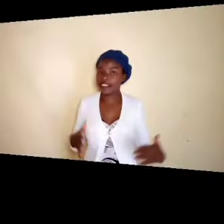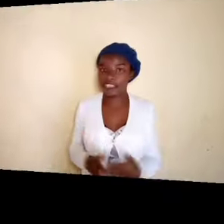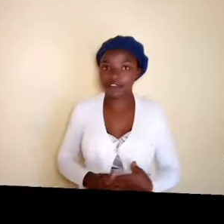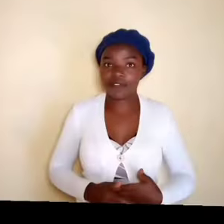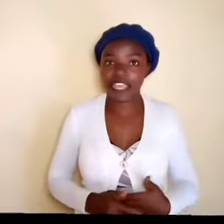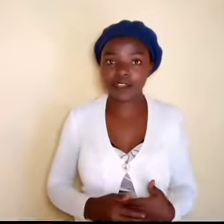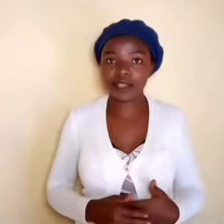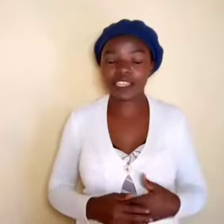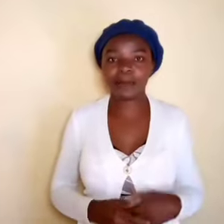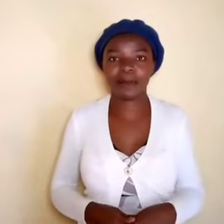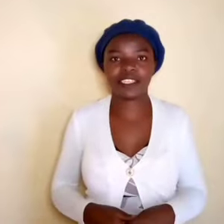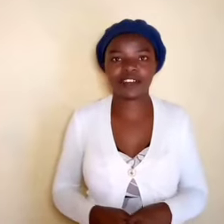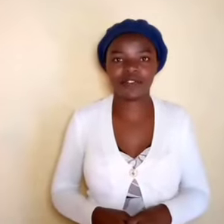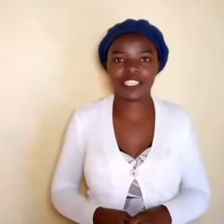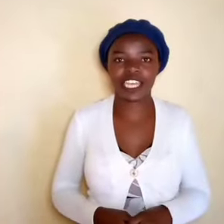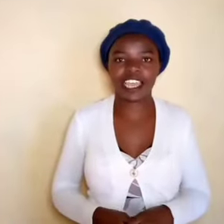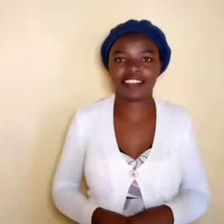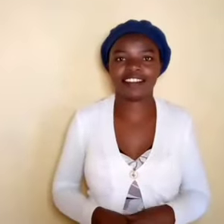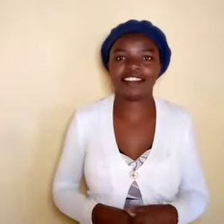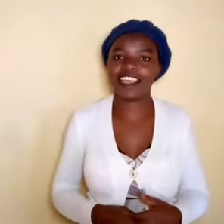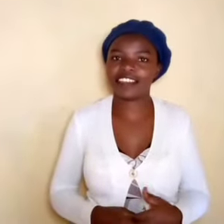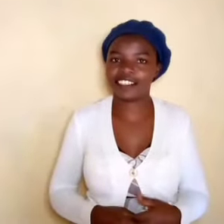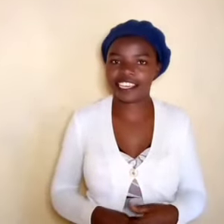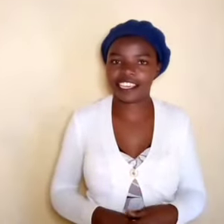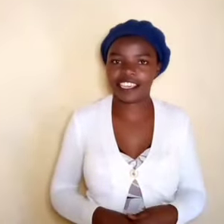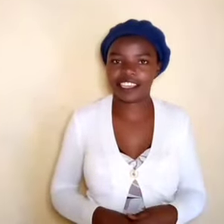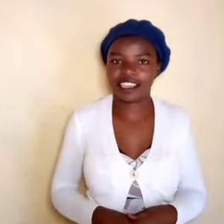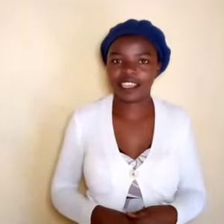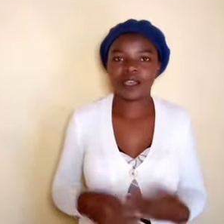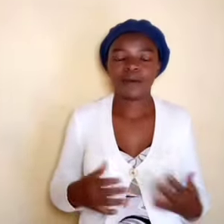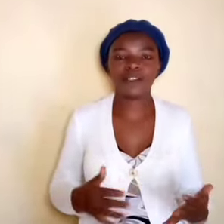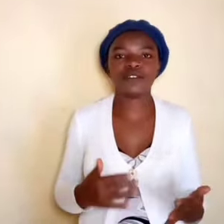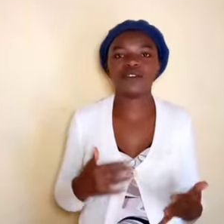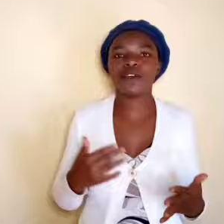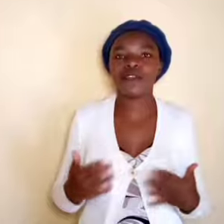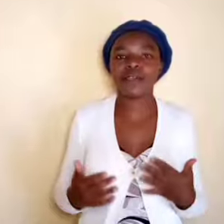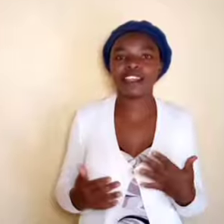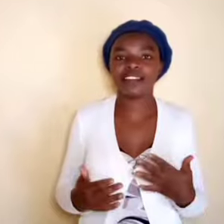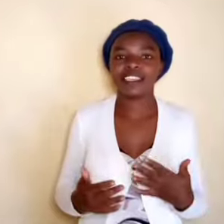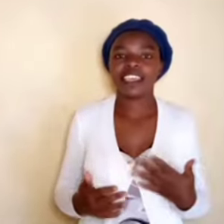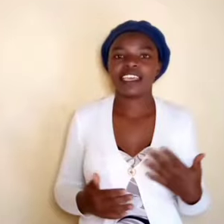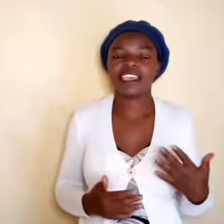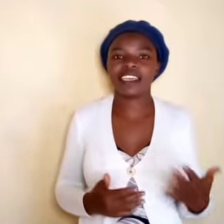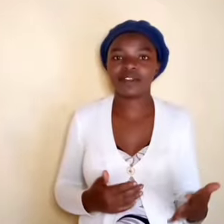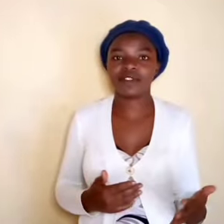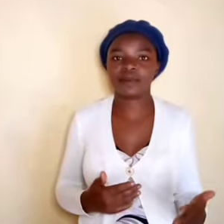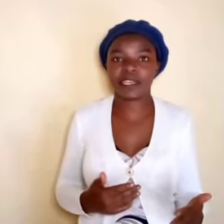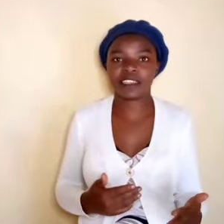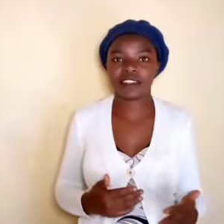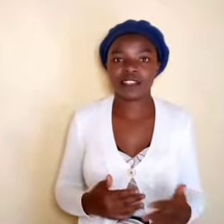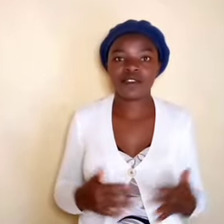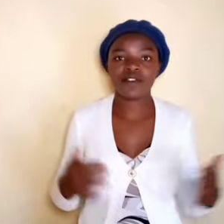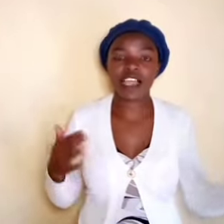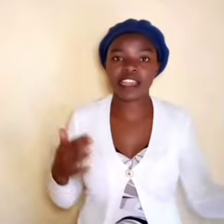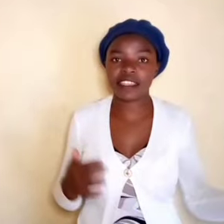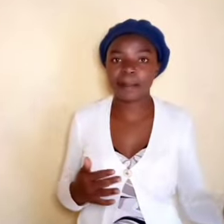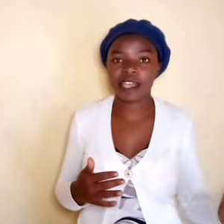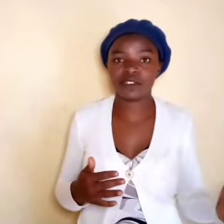The final important feature is turn taking. We should always give space for another